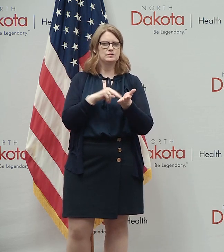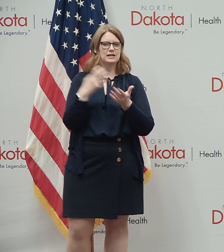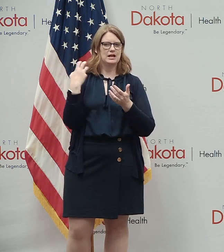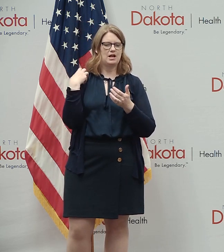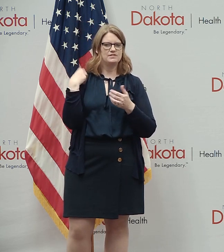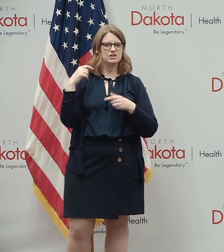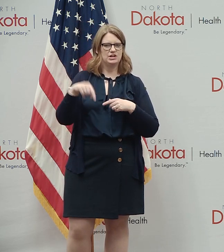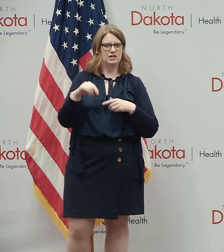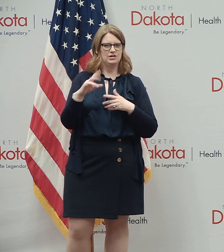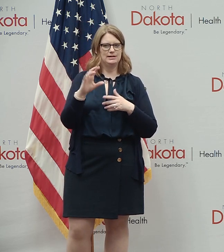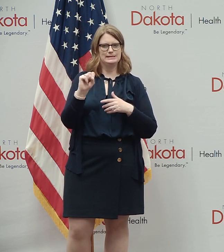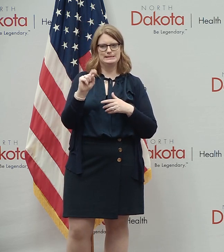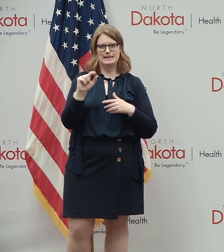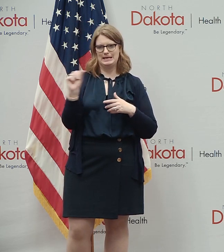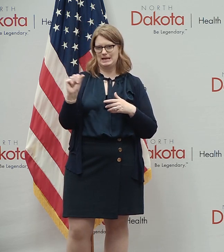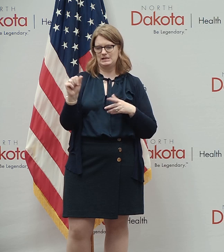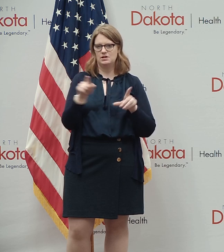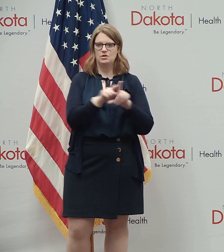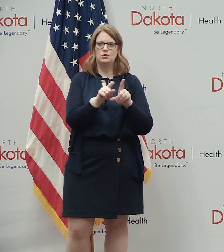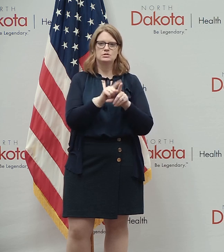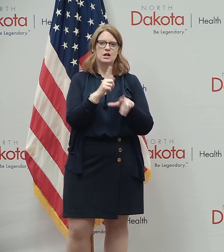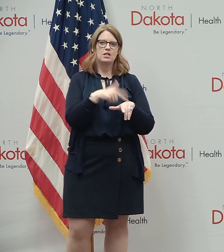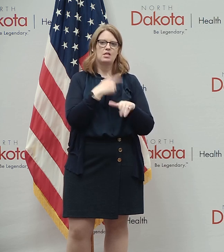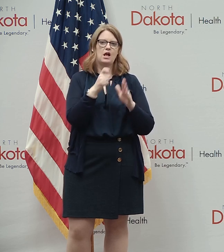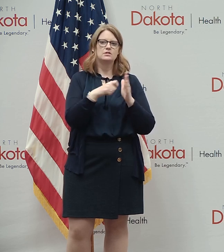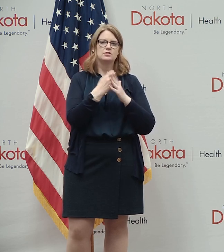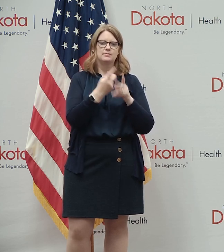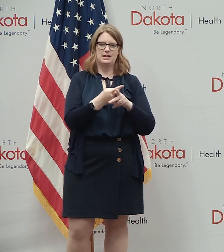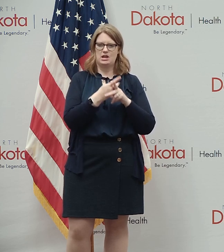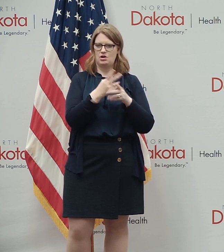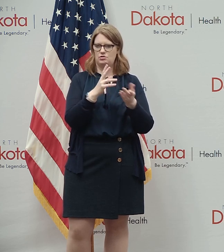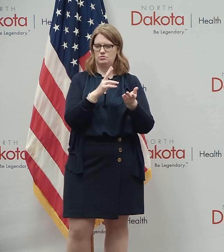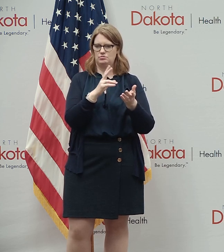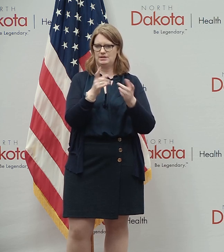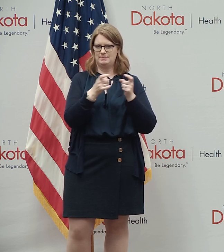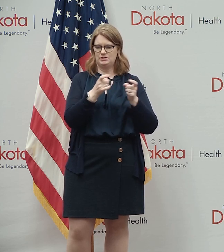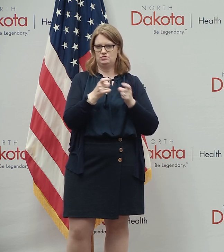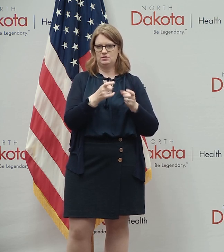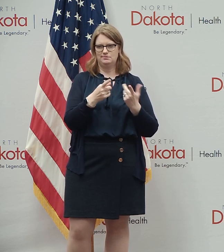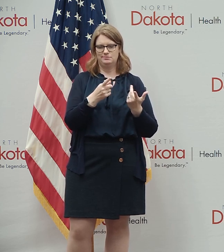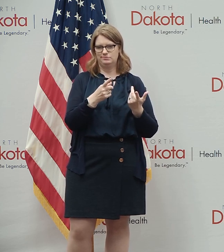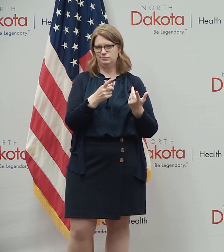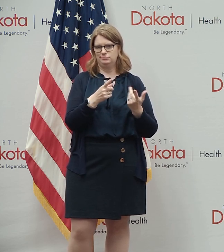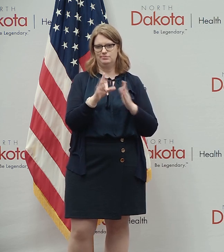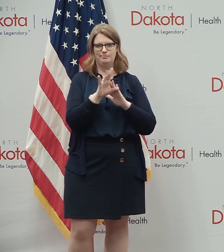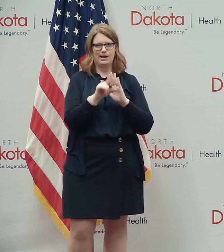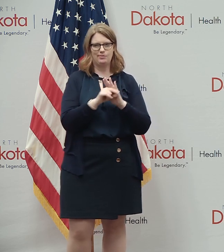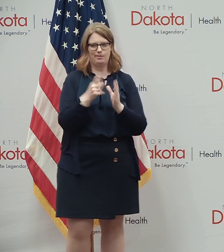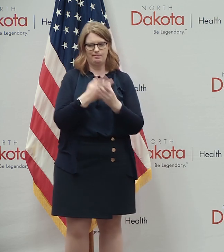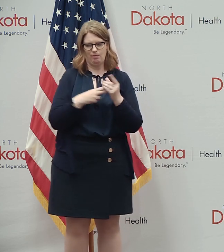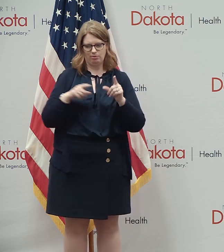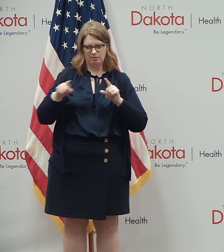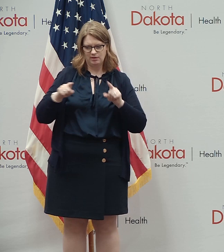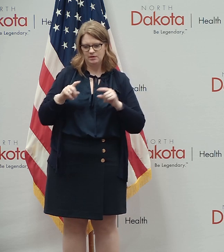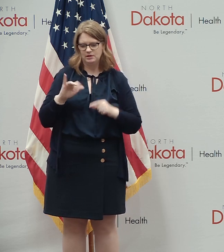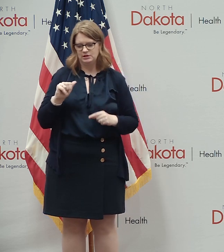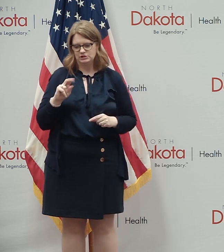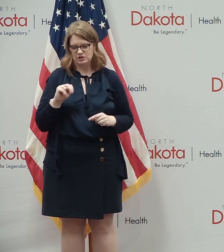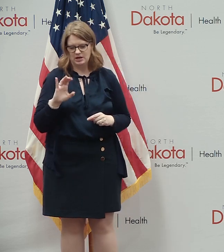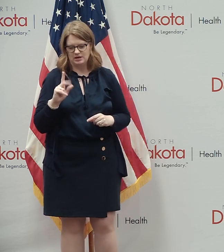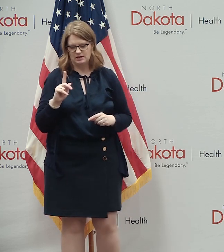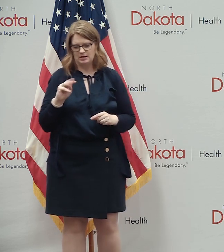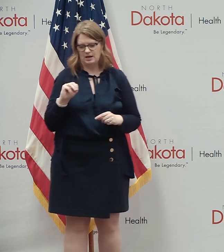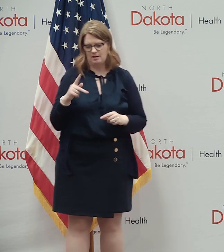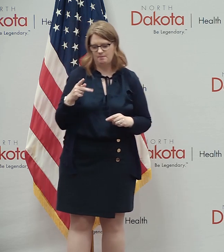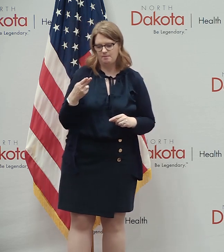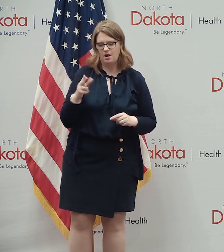and Bismarck, as well as a long-term care nursing home administrator. So has excellent background in both those areas. Jan Kamphaus, who